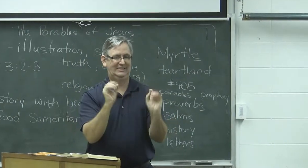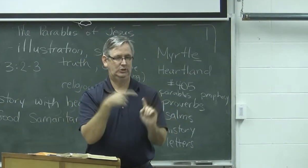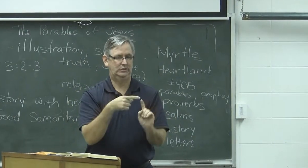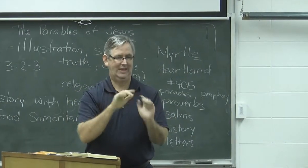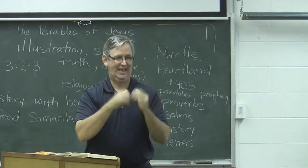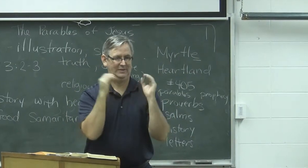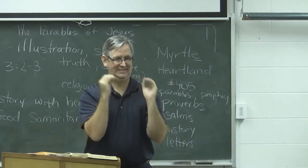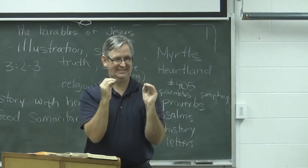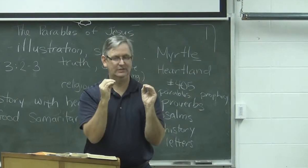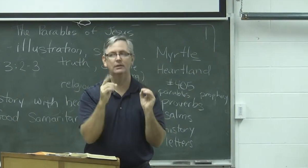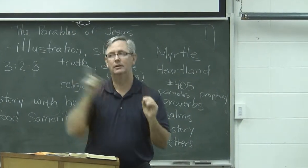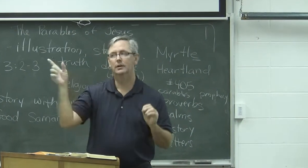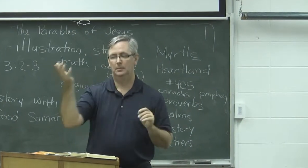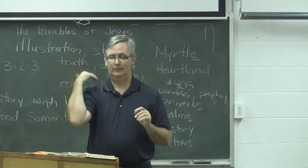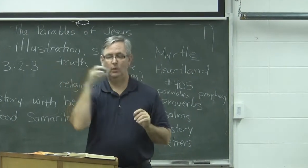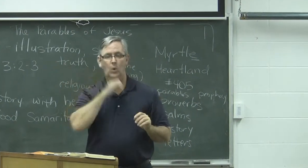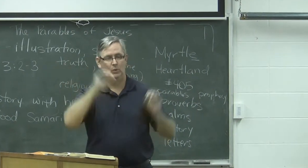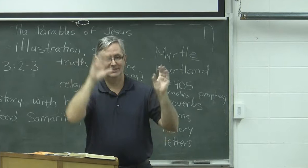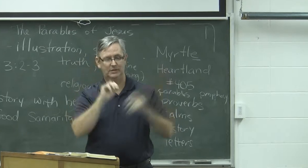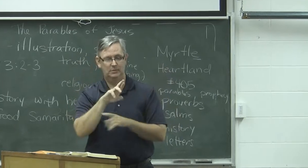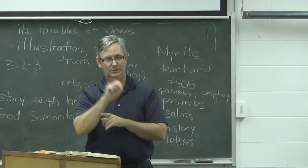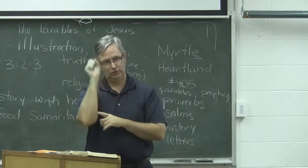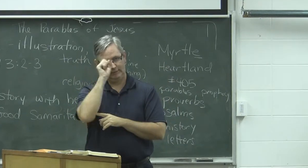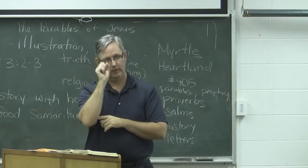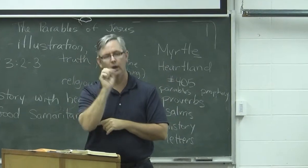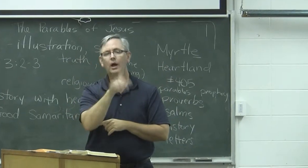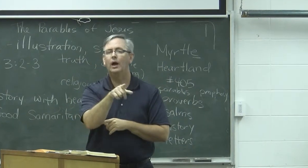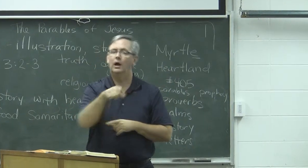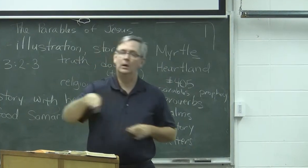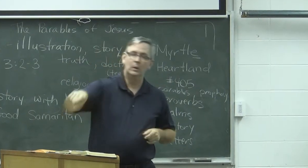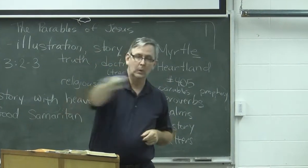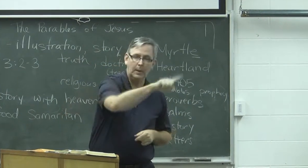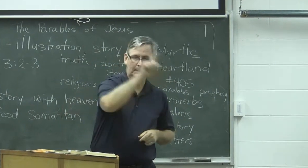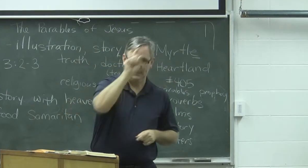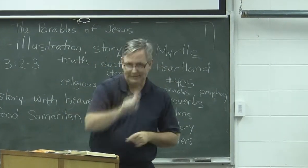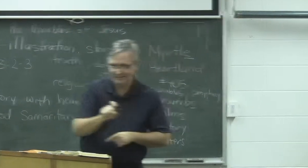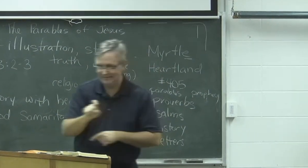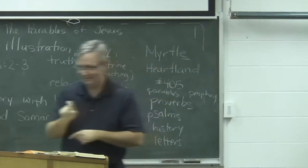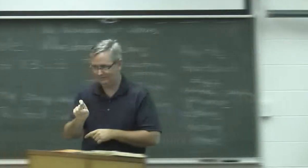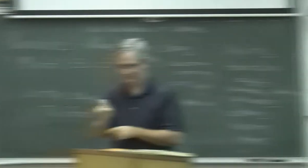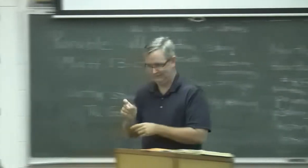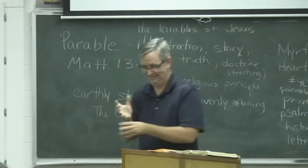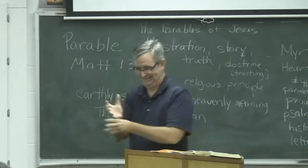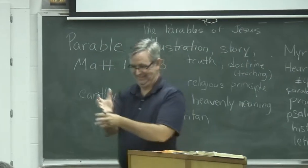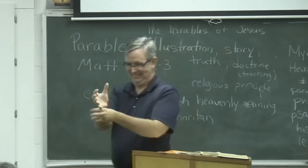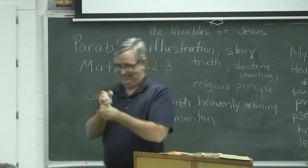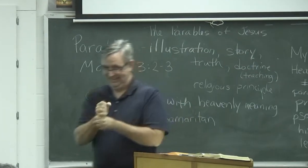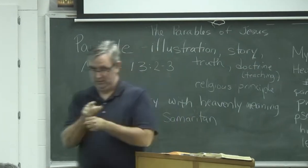how to teach history. Mrs. Schaefer was teaching me, was telling us that you have